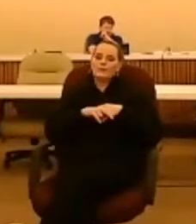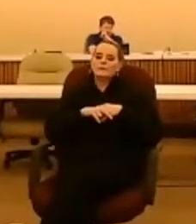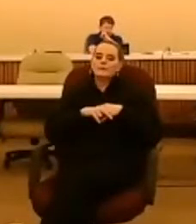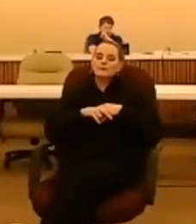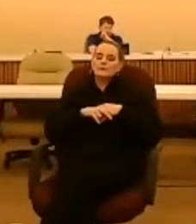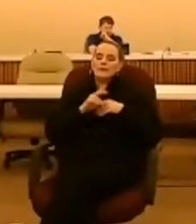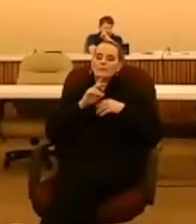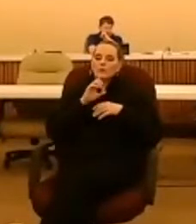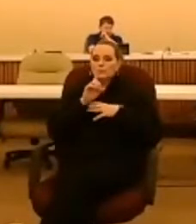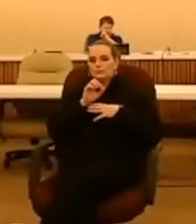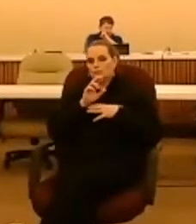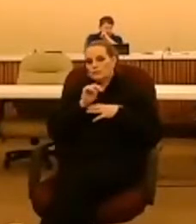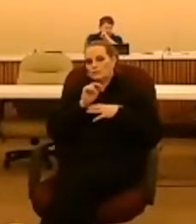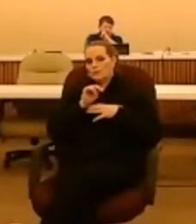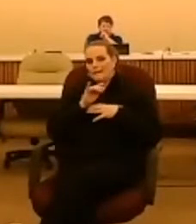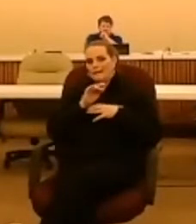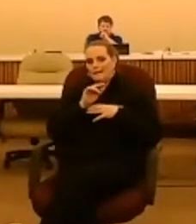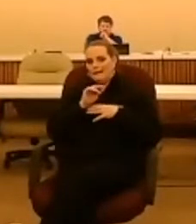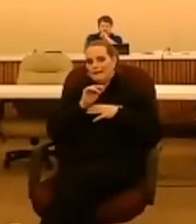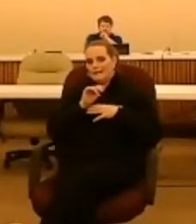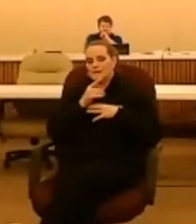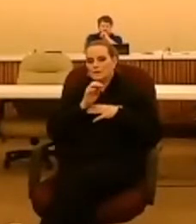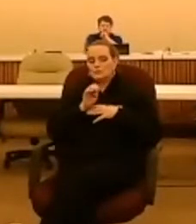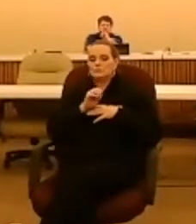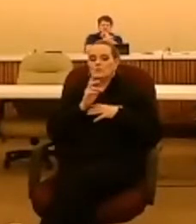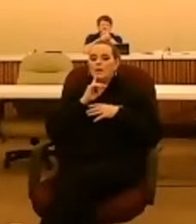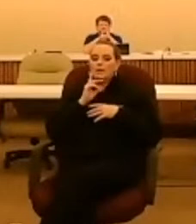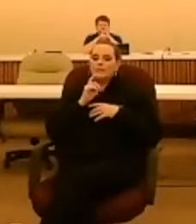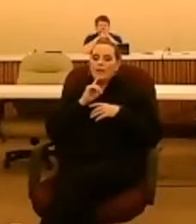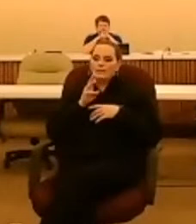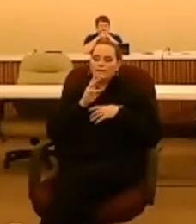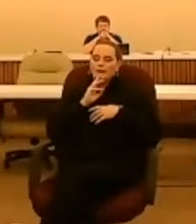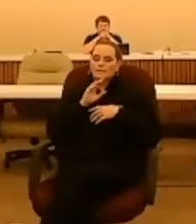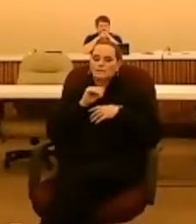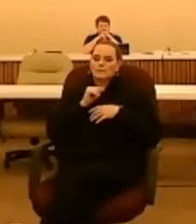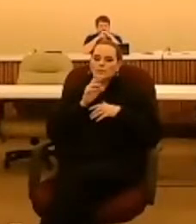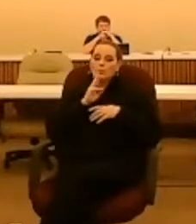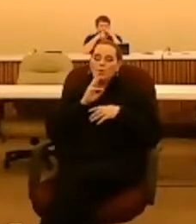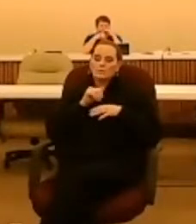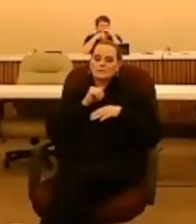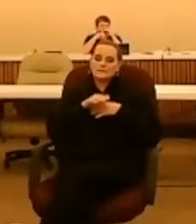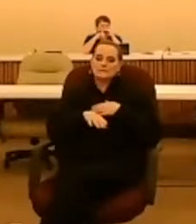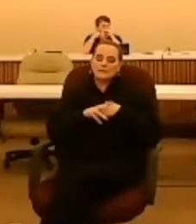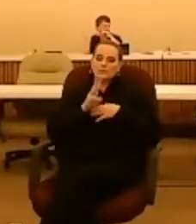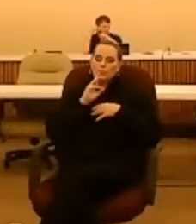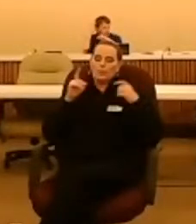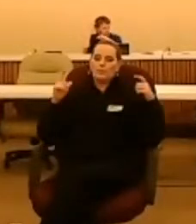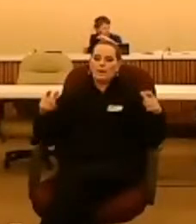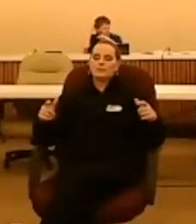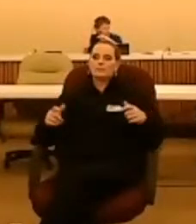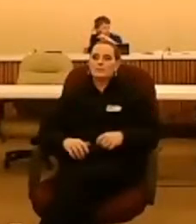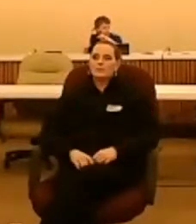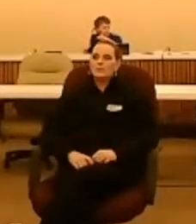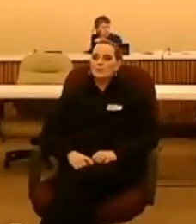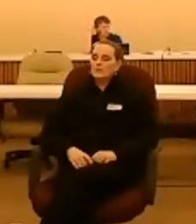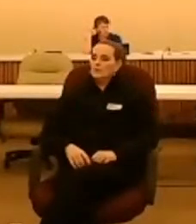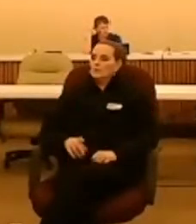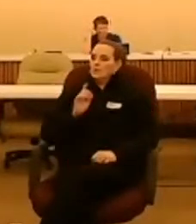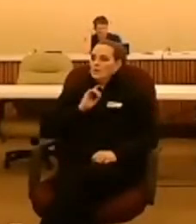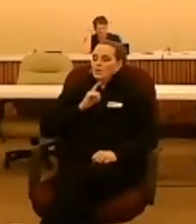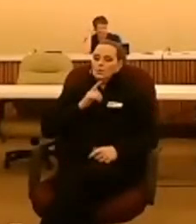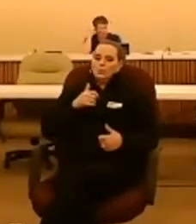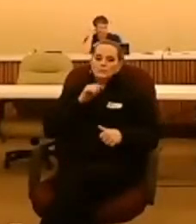drainage that this area here all drains into that pond. Yeah, we'll definitely follow that drainage pattern. Right, that's all. We try not to change the